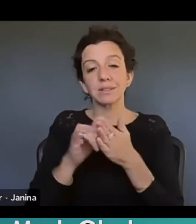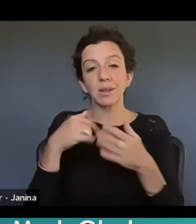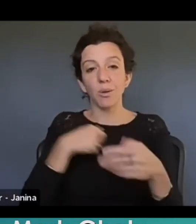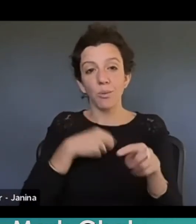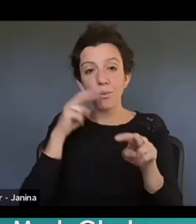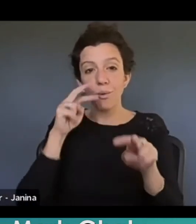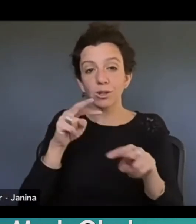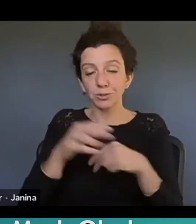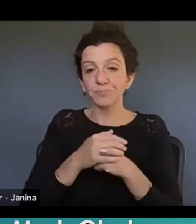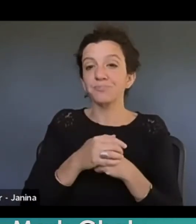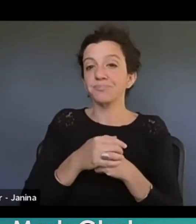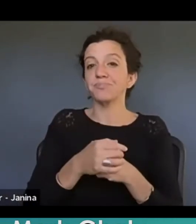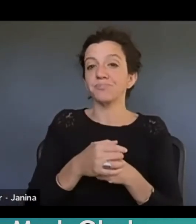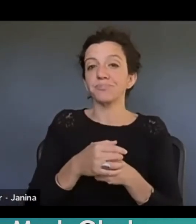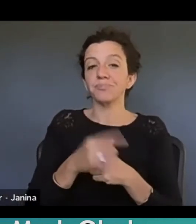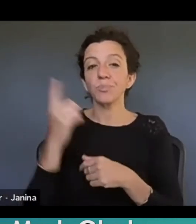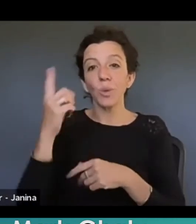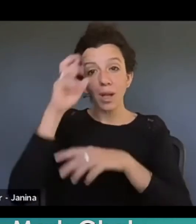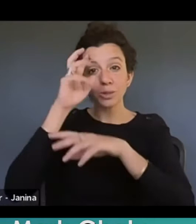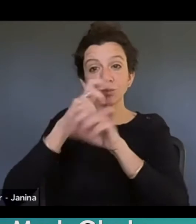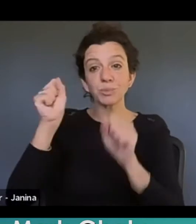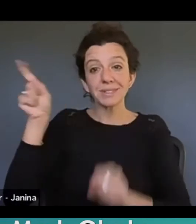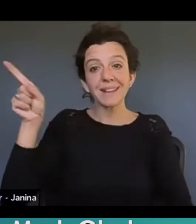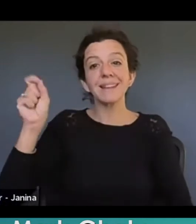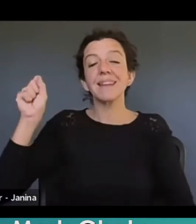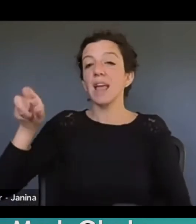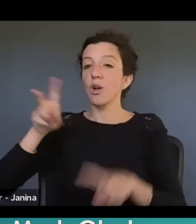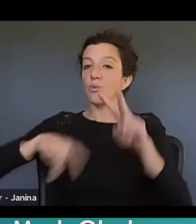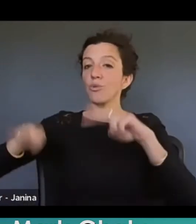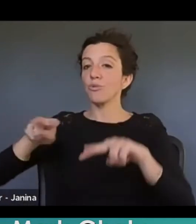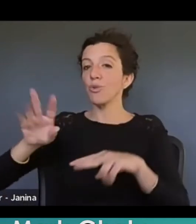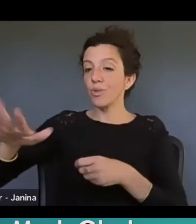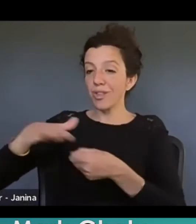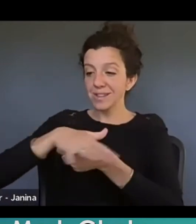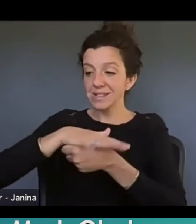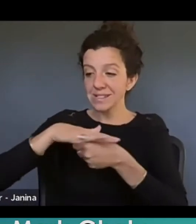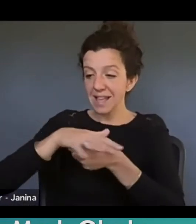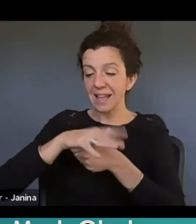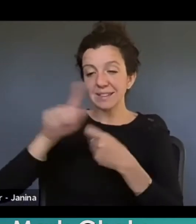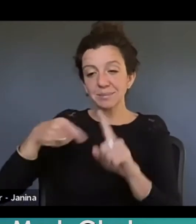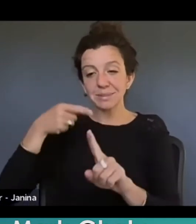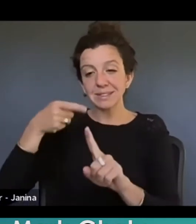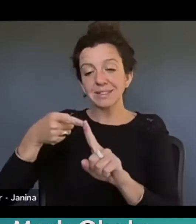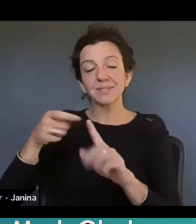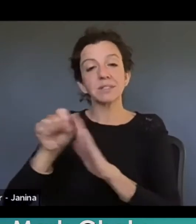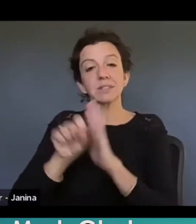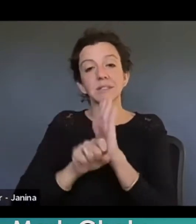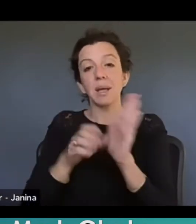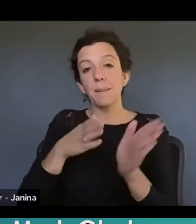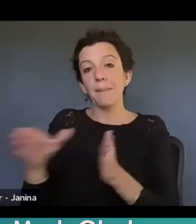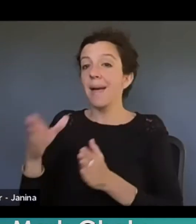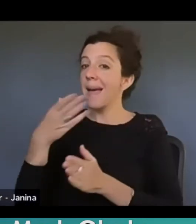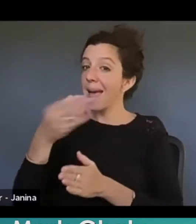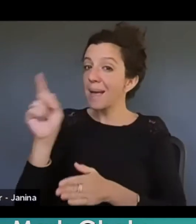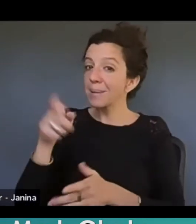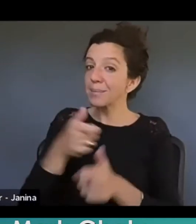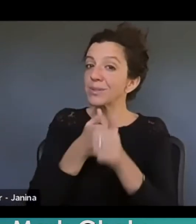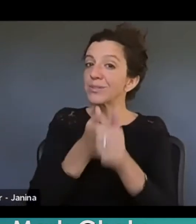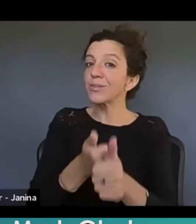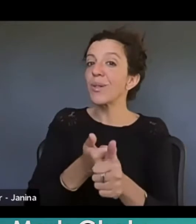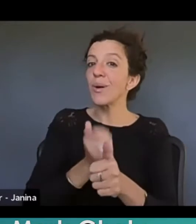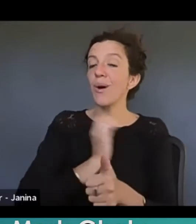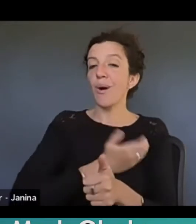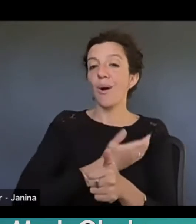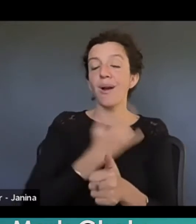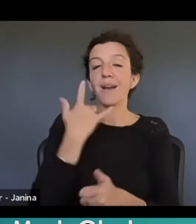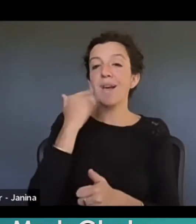or an equivalent at a school can review their site-specific safety plans, and they need to follow along with our California Department of Public Health guidance,